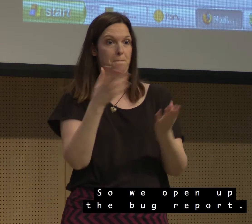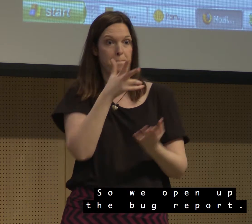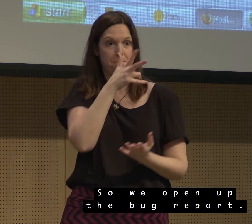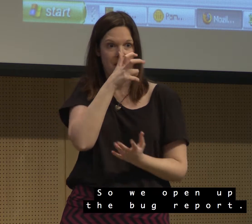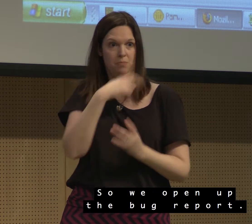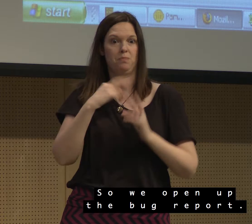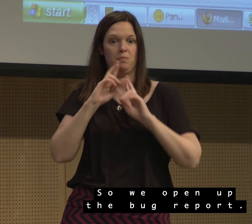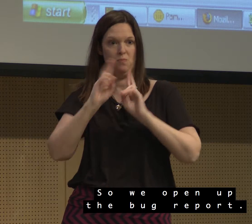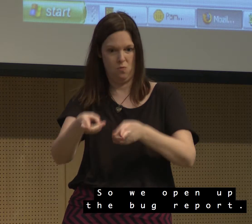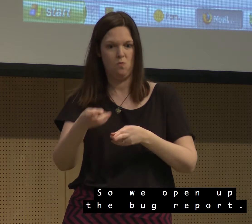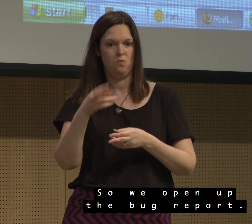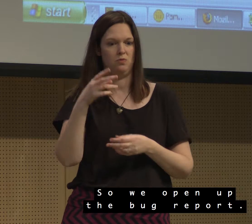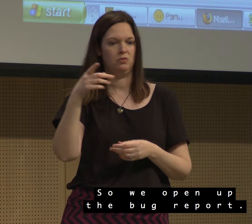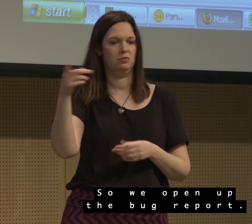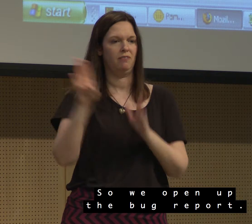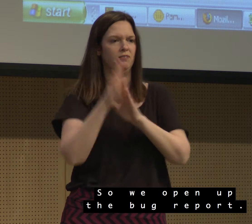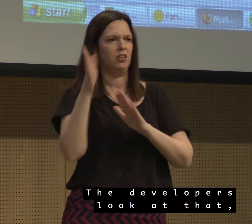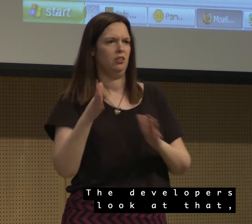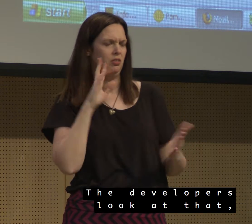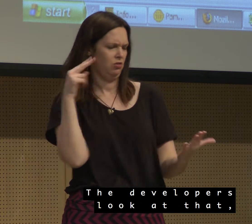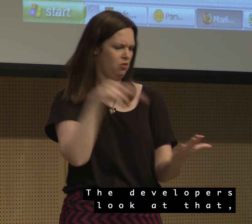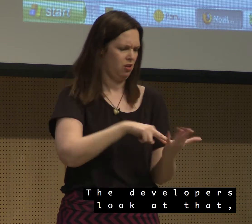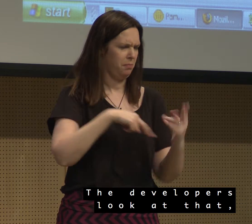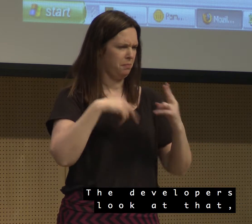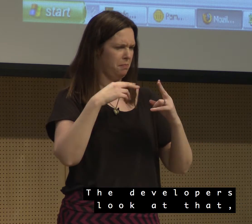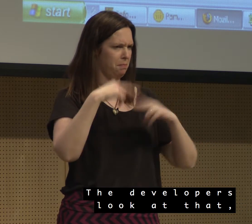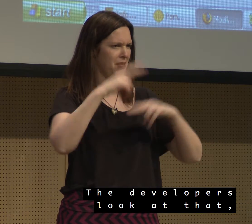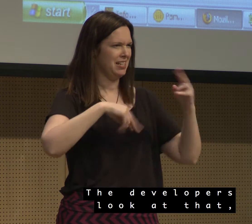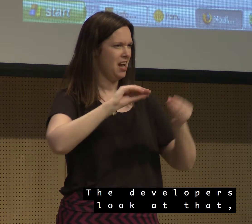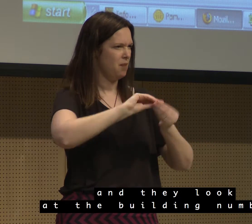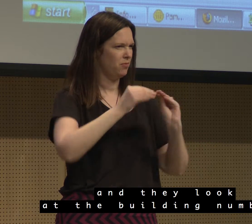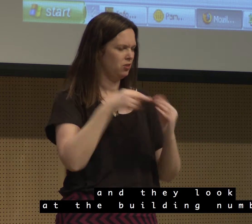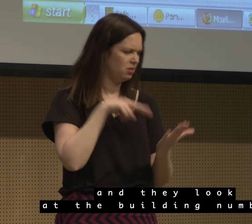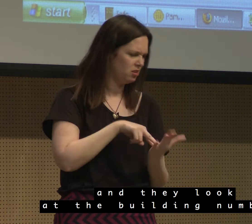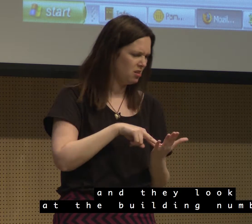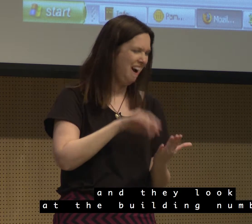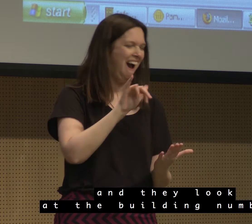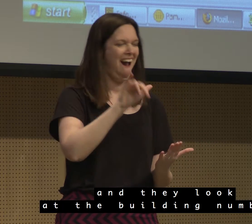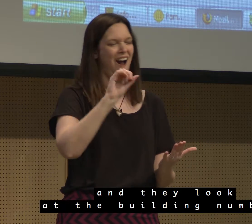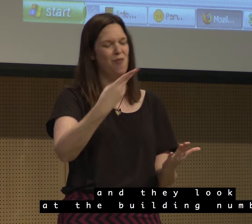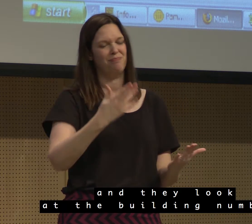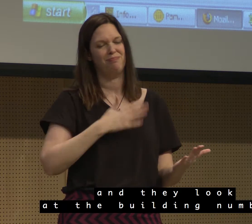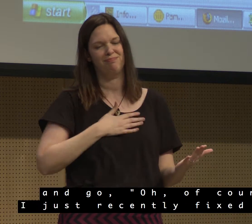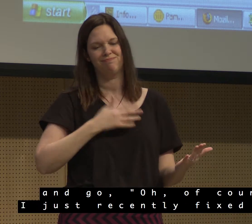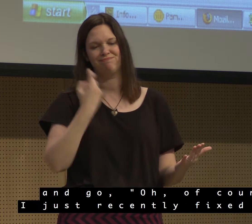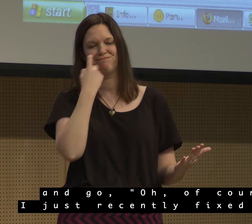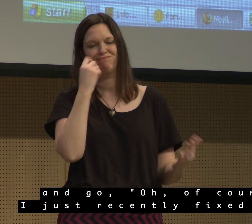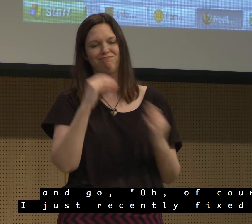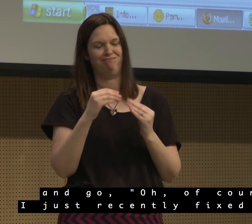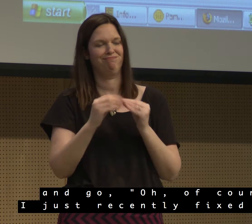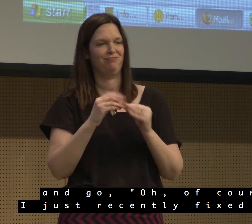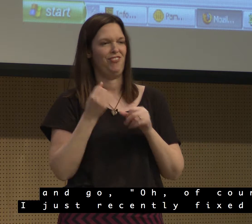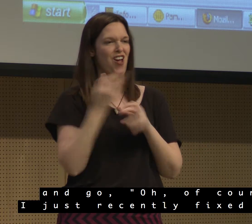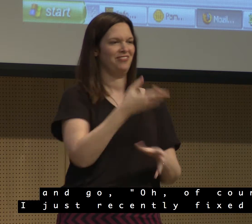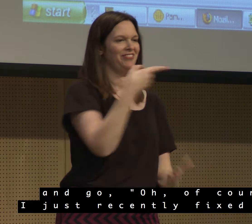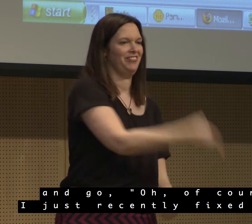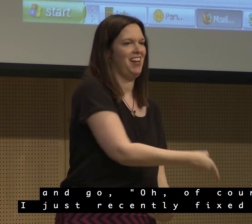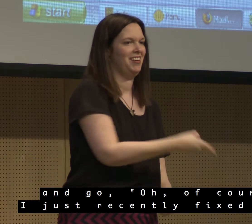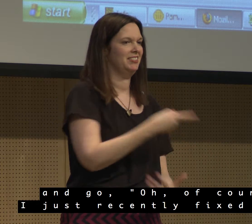So we open up the bug report. The developers look at that and they look at the building number and go, oh, of course, I just recently fixed